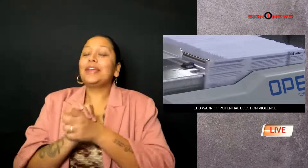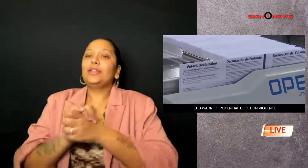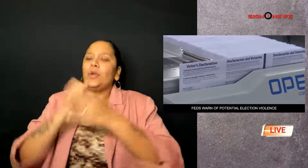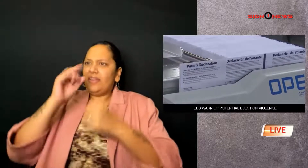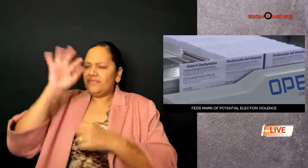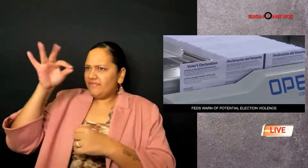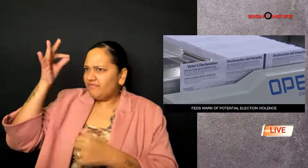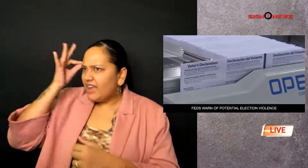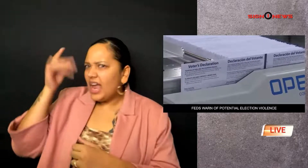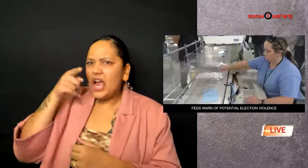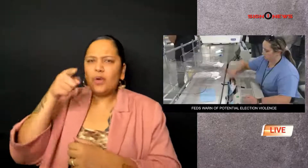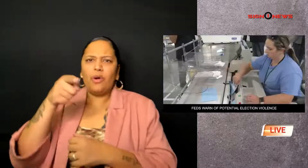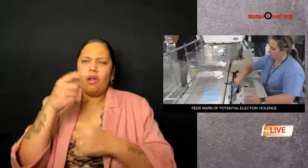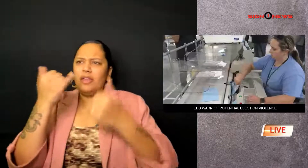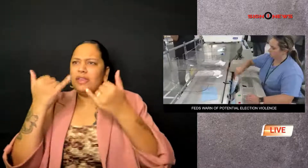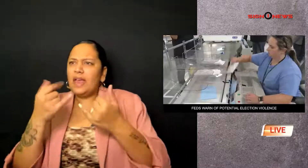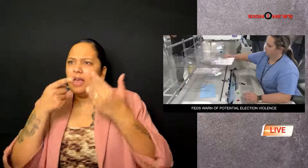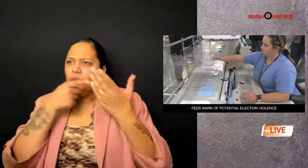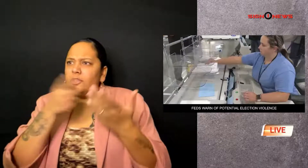I'm so sorry.